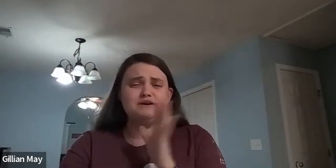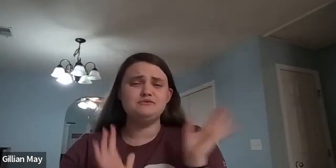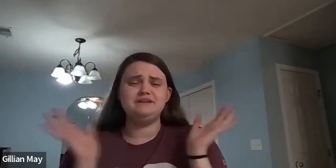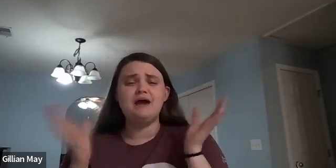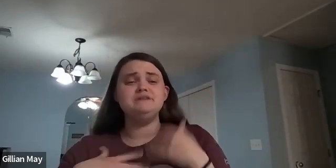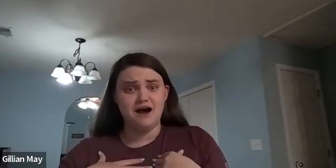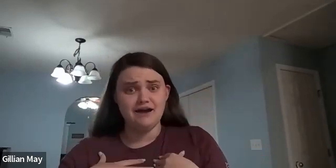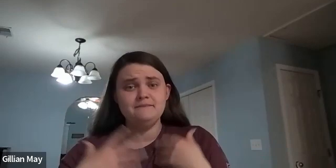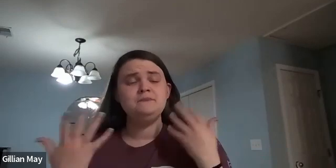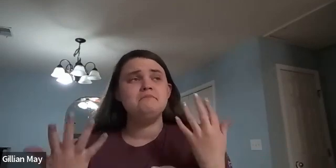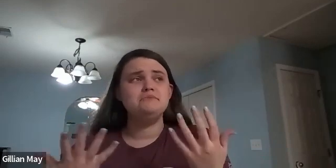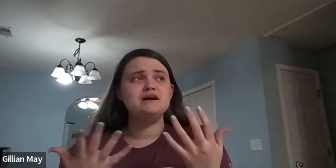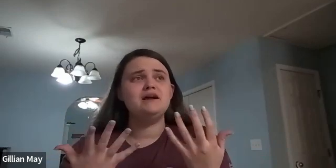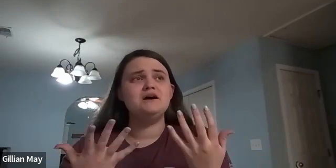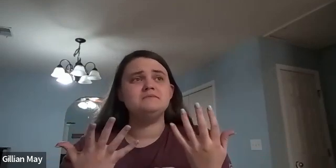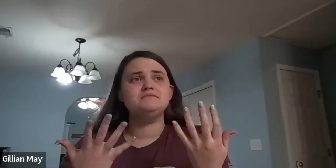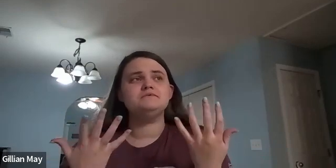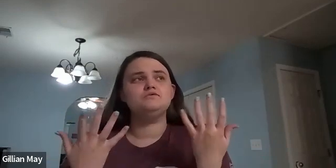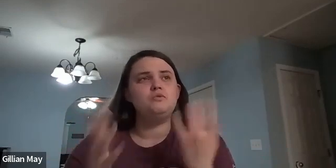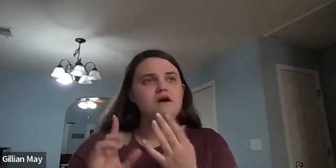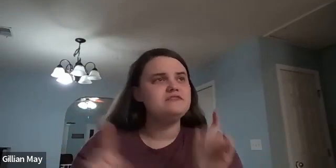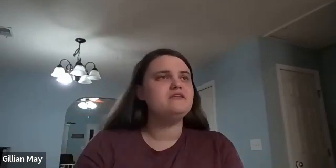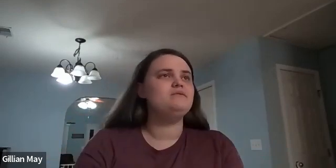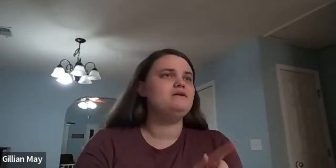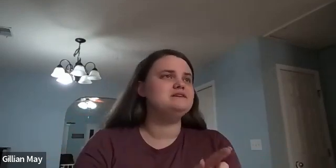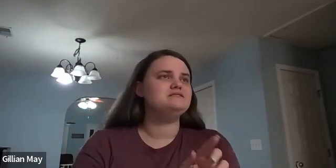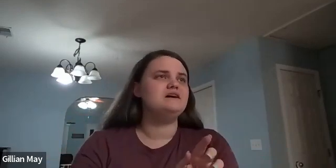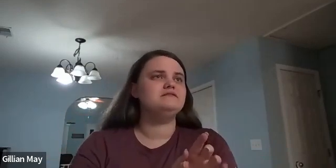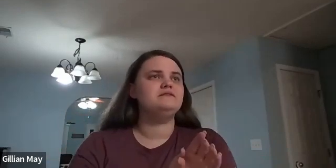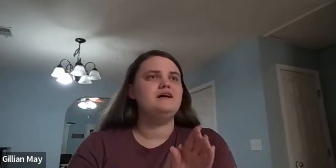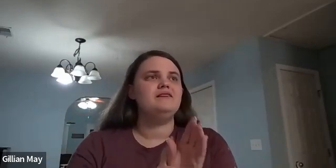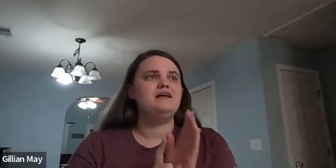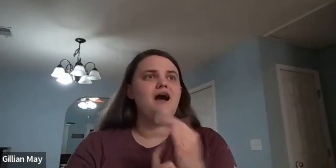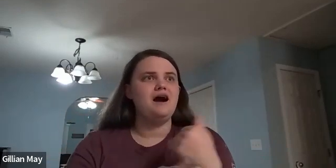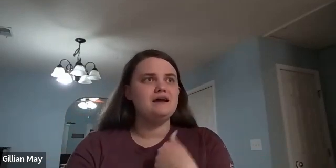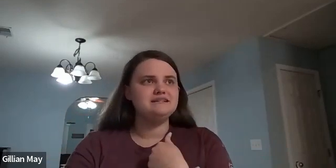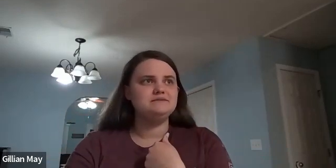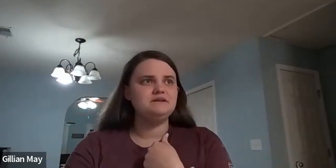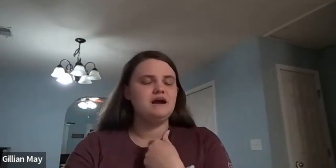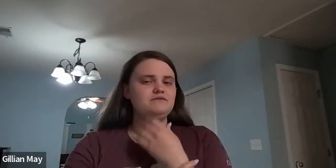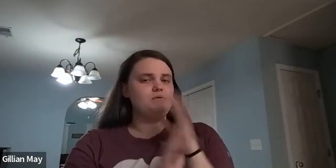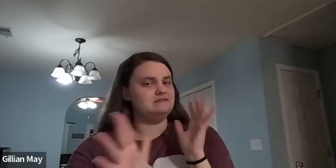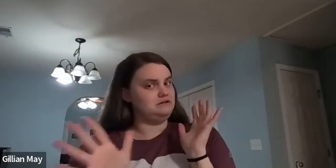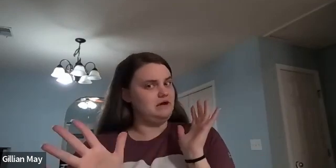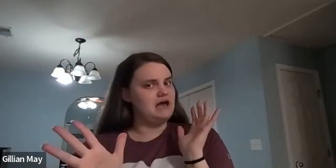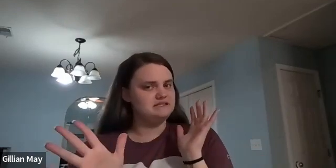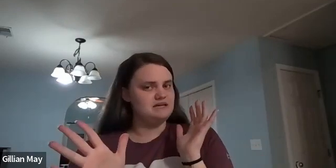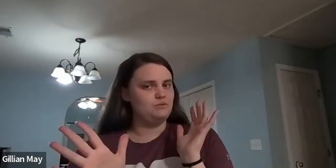would die. But the one thing that we always are kind of like, I tend to be kind of always a little hesitant with